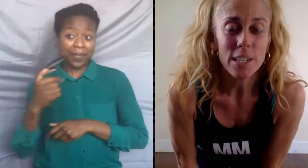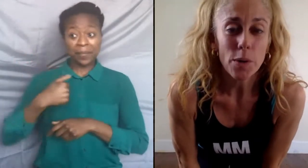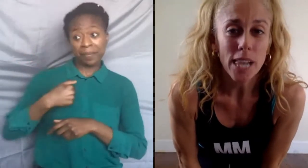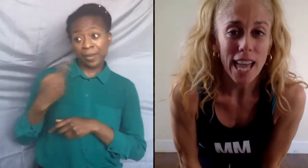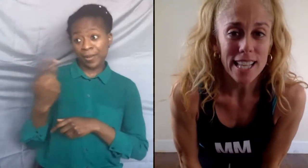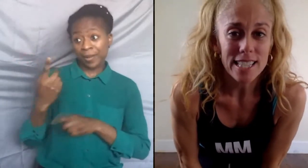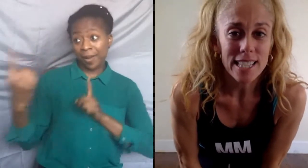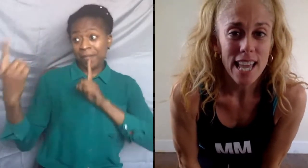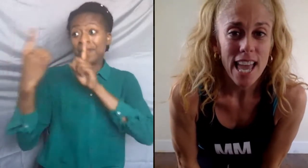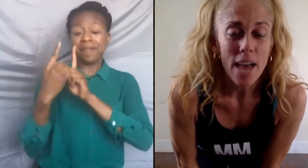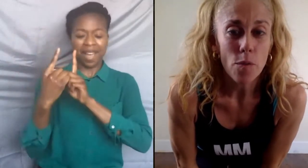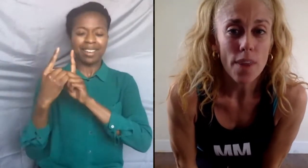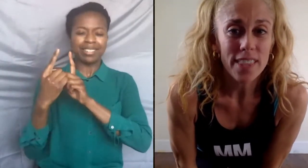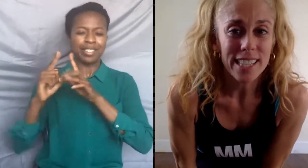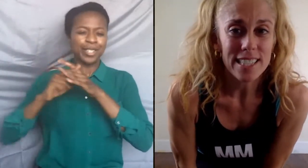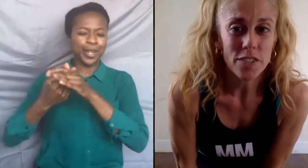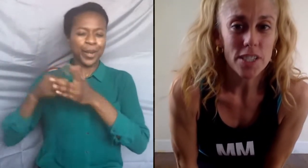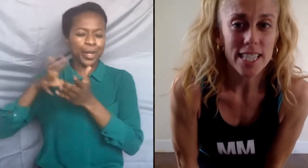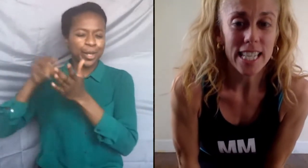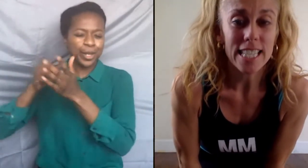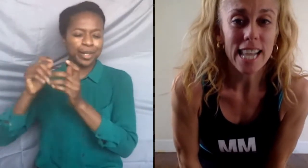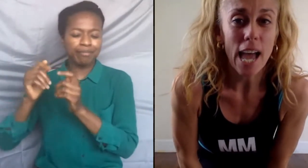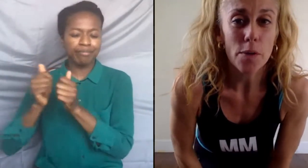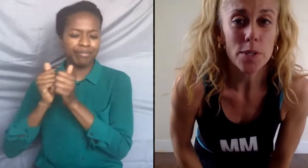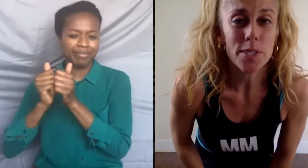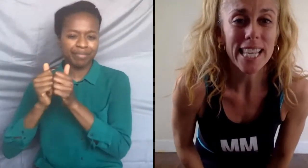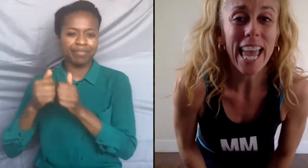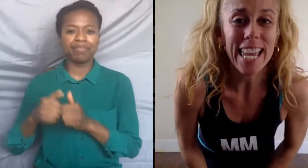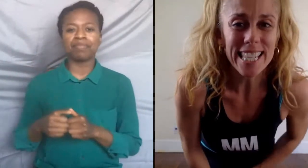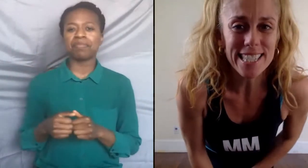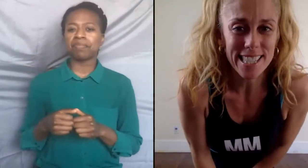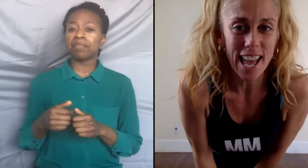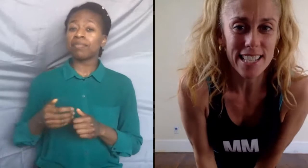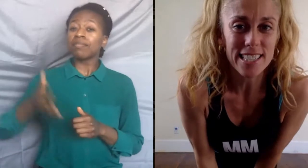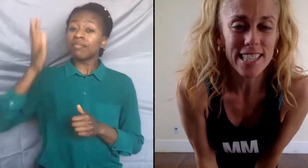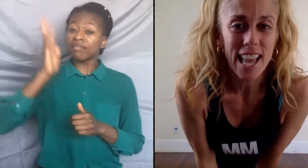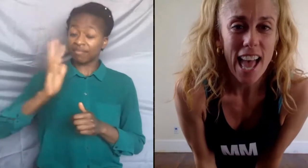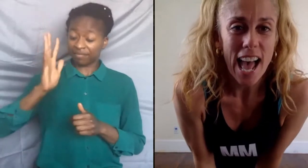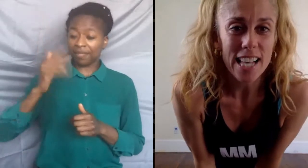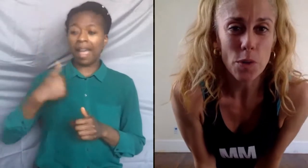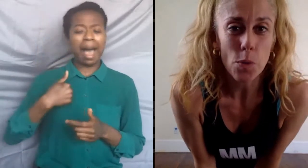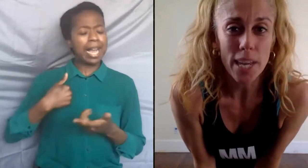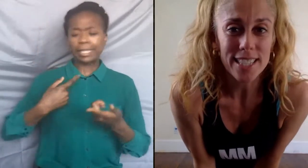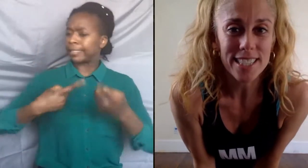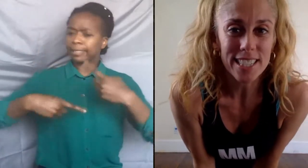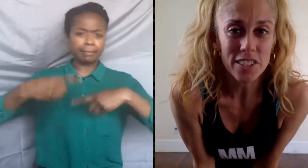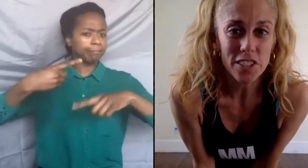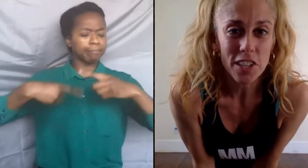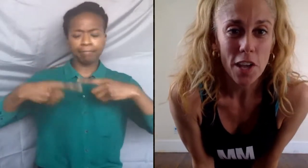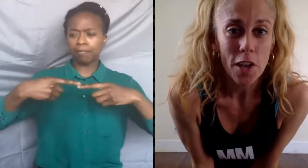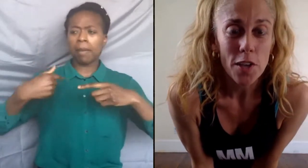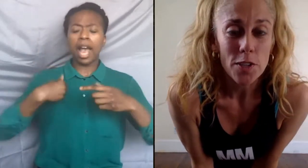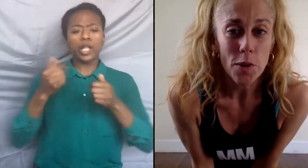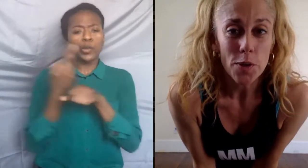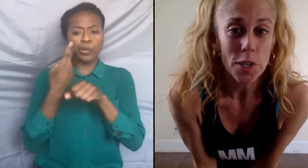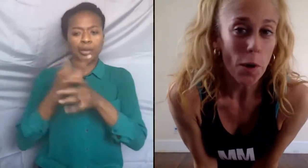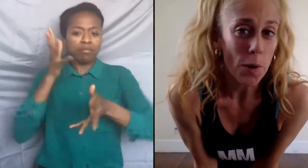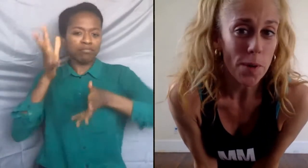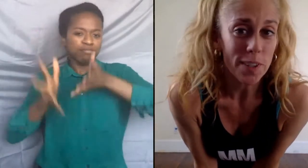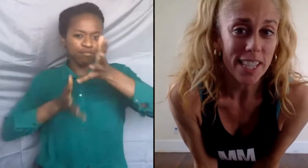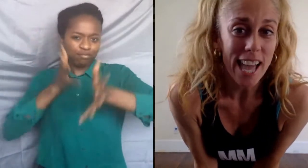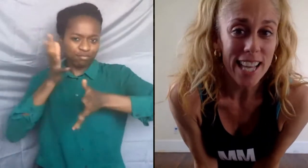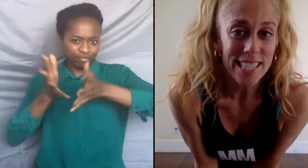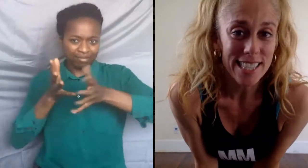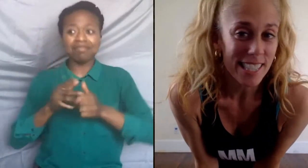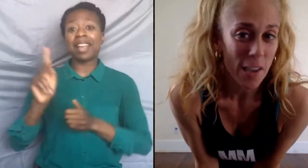a casino class, and one thing that's interesting is that I was using hand signs as a way to teach. So she heard